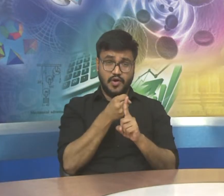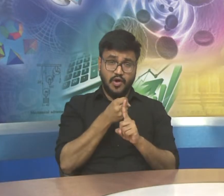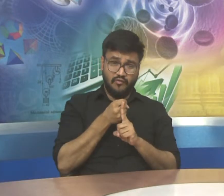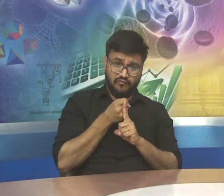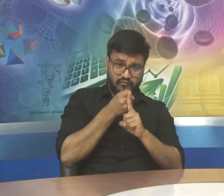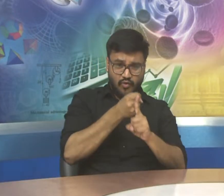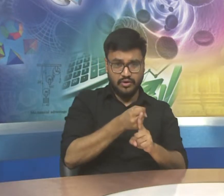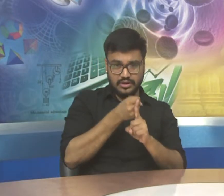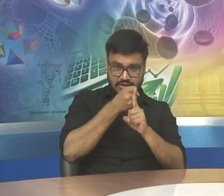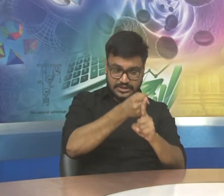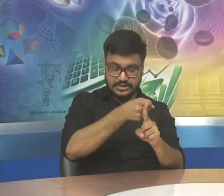(13.2)